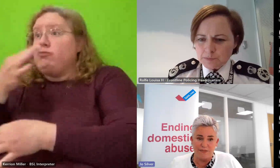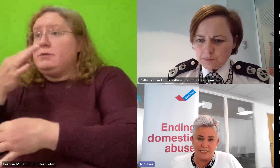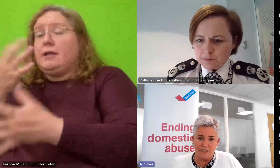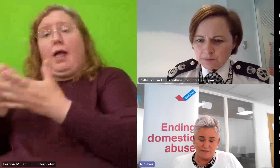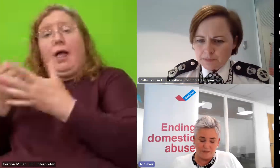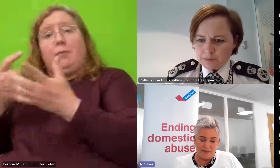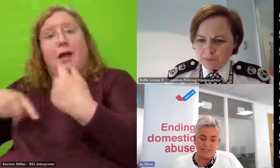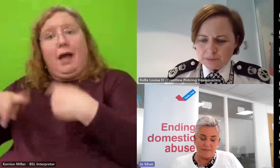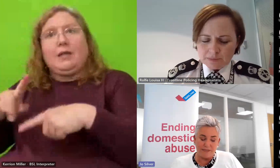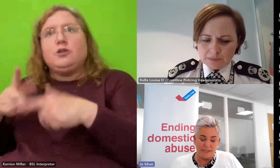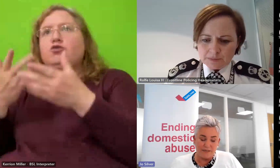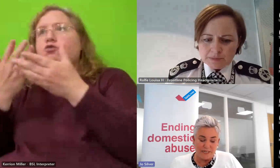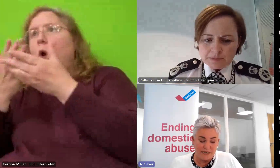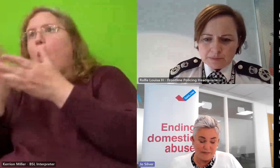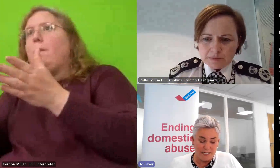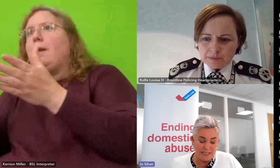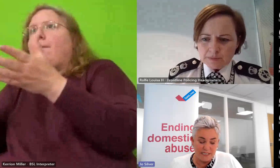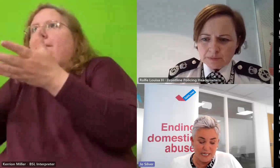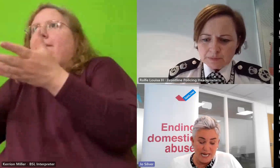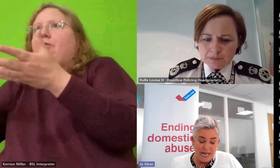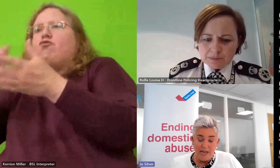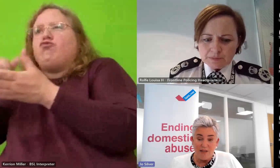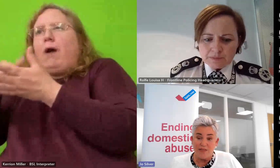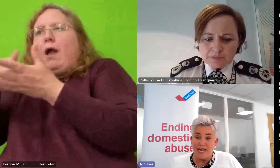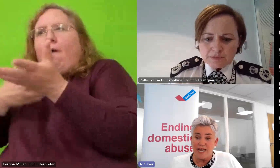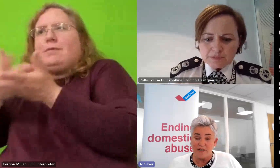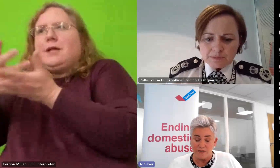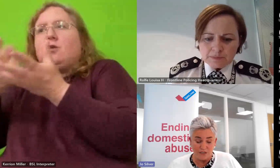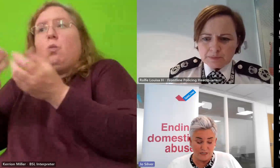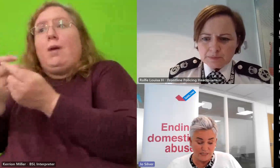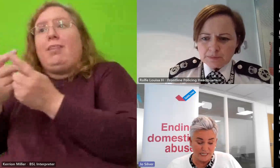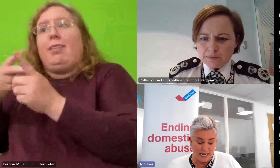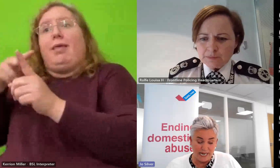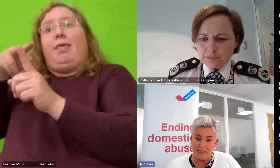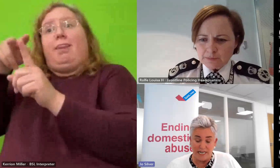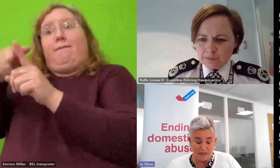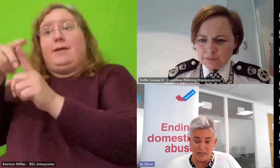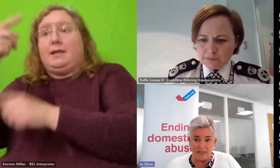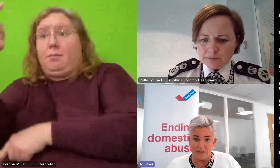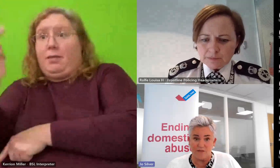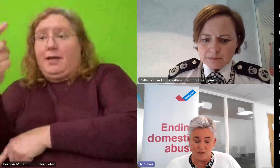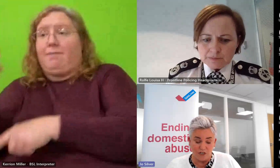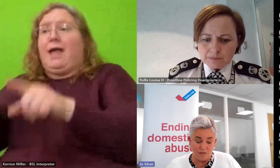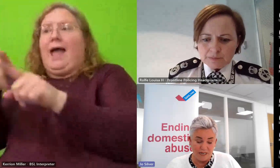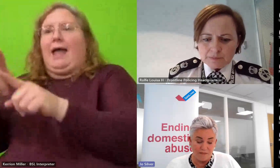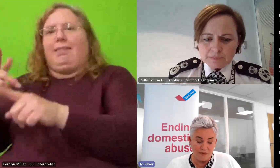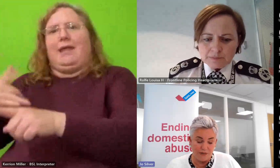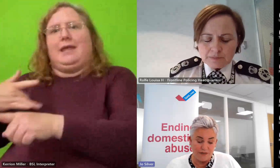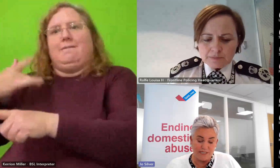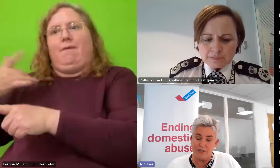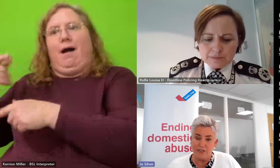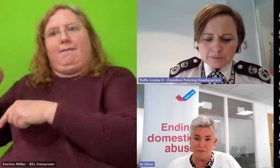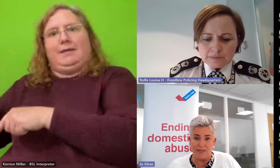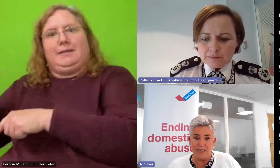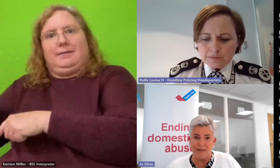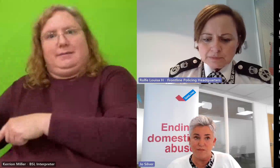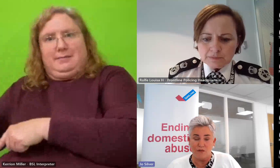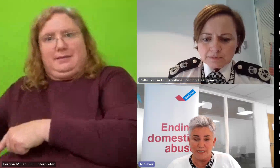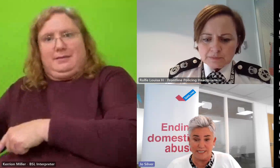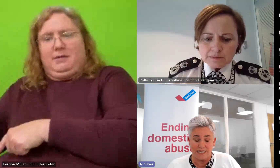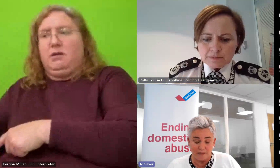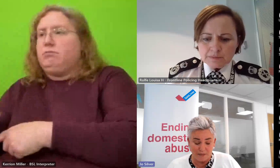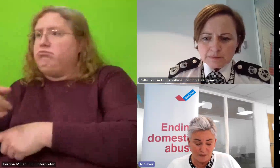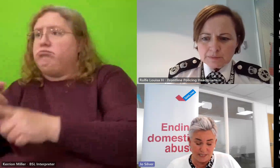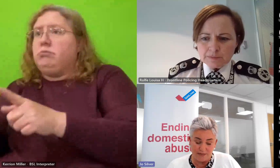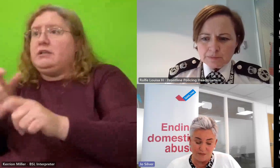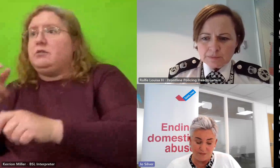right conversation with victims and survivors. They are also saying it could be improved. It could be